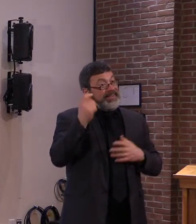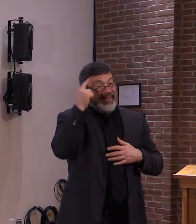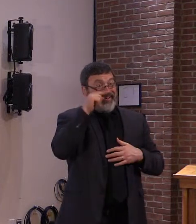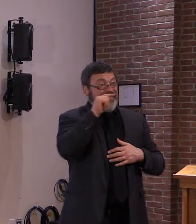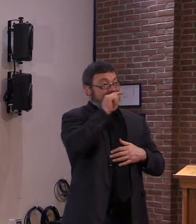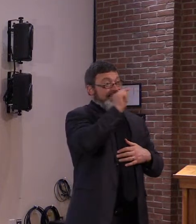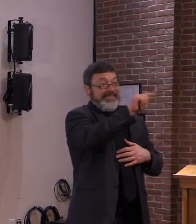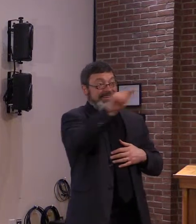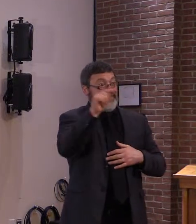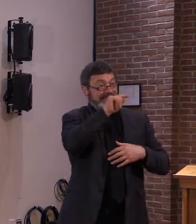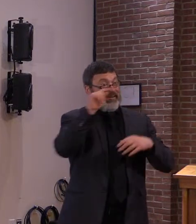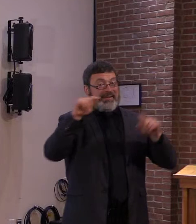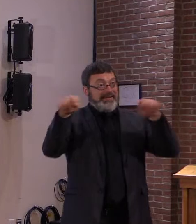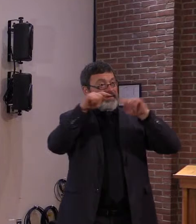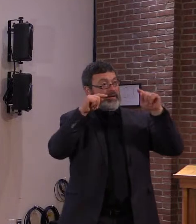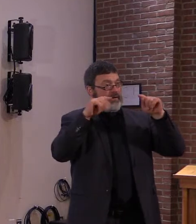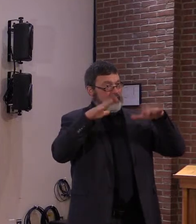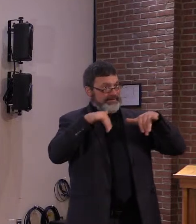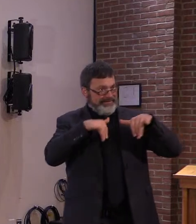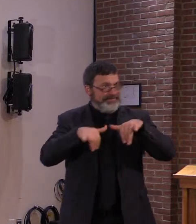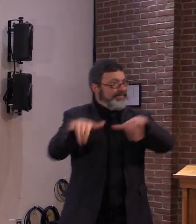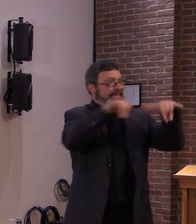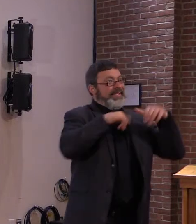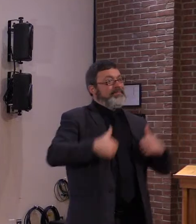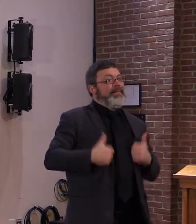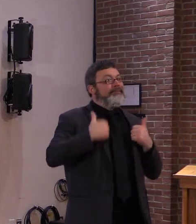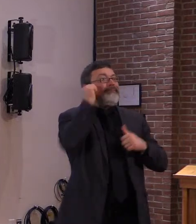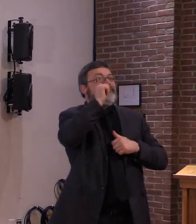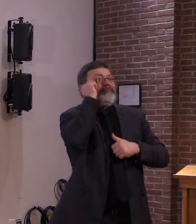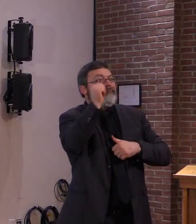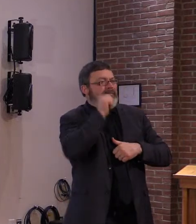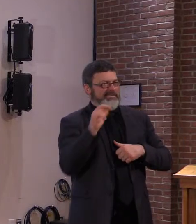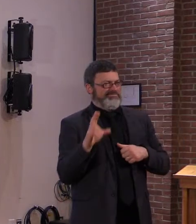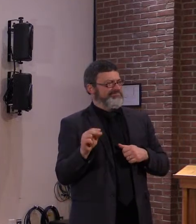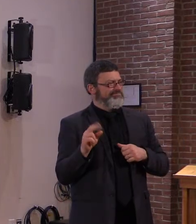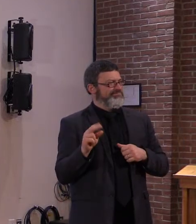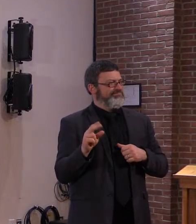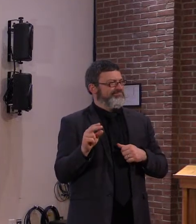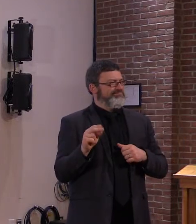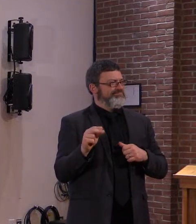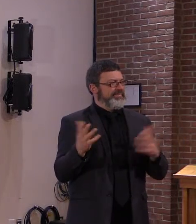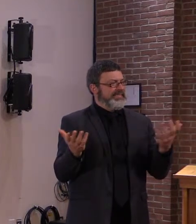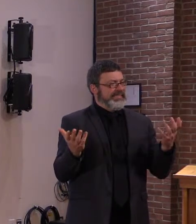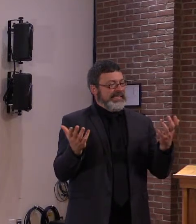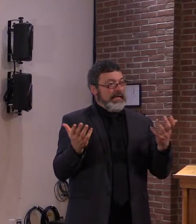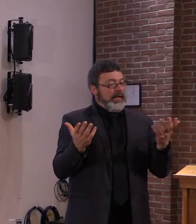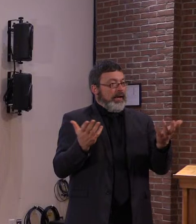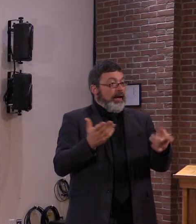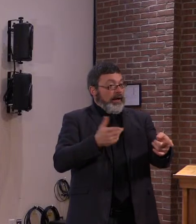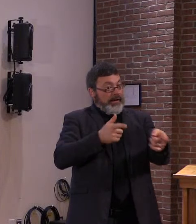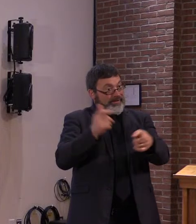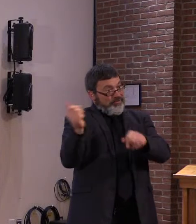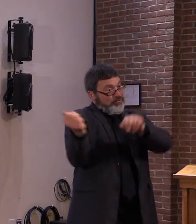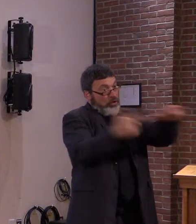Fortunately, it's almost never resulted in more serious consequences within the school, which is great.